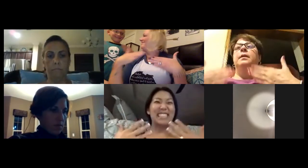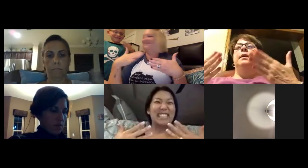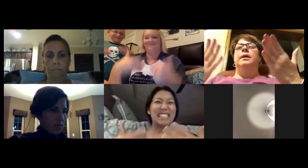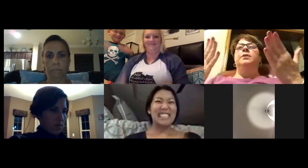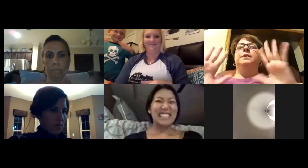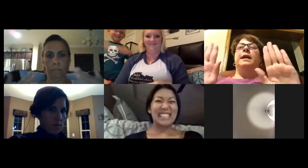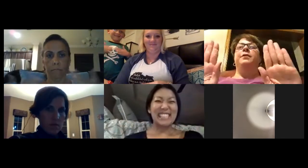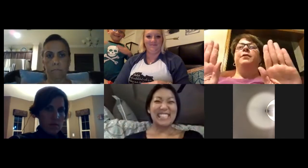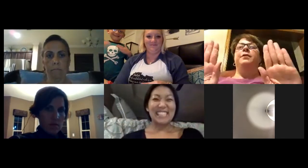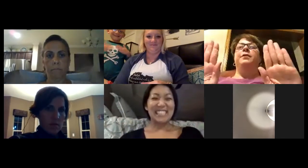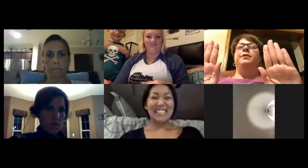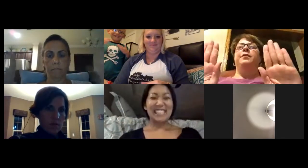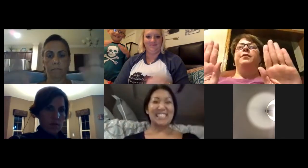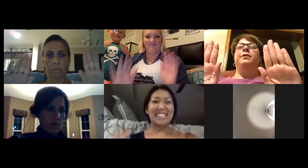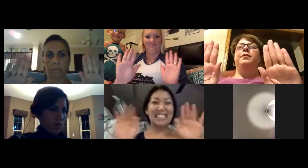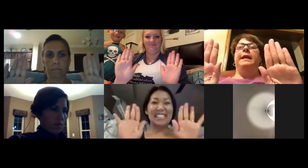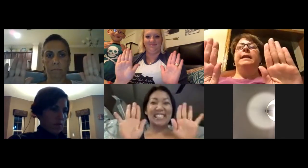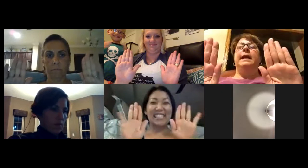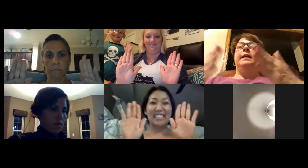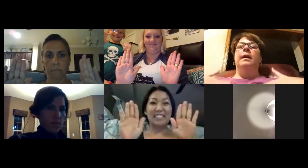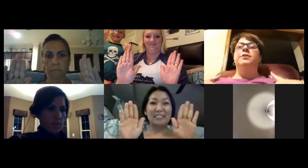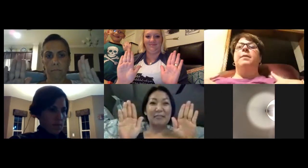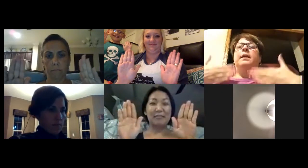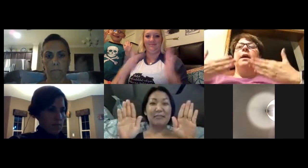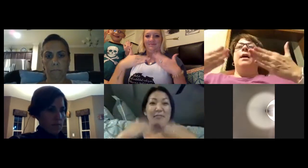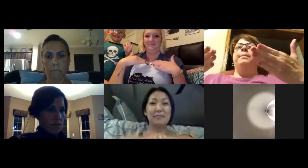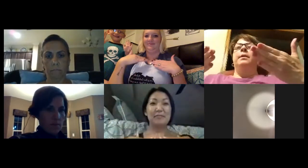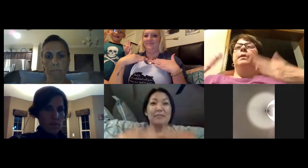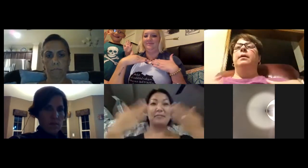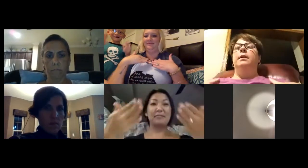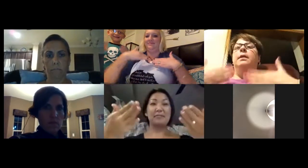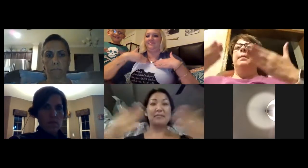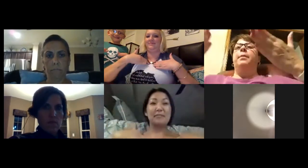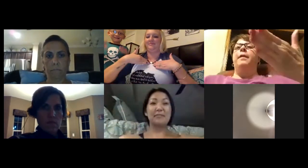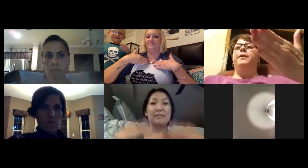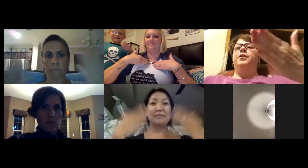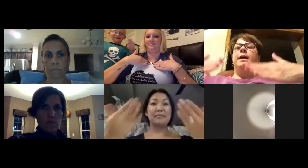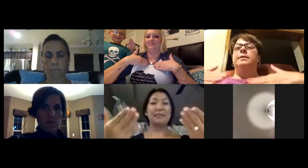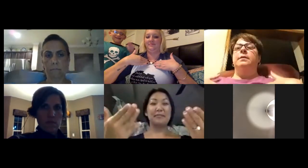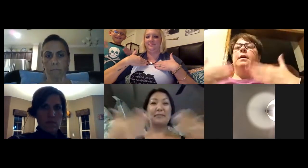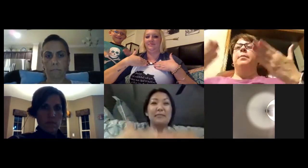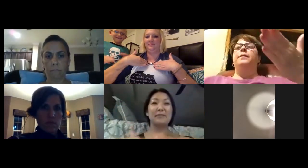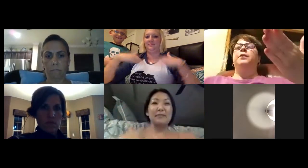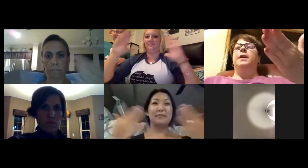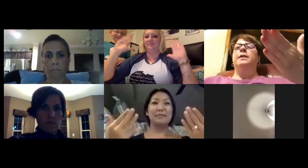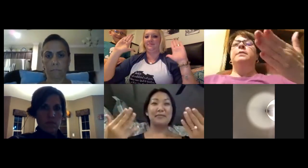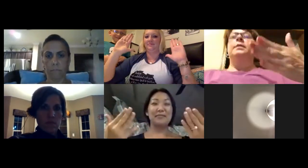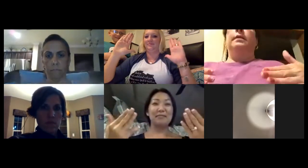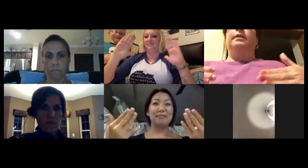And you just have your hands again and you're coming up off your chest, up off your chest. Can you see?